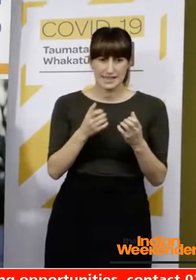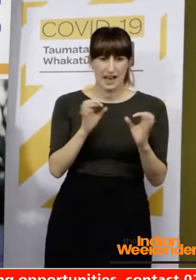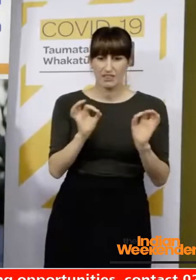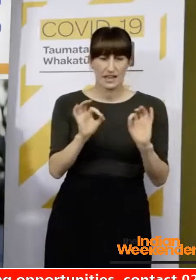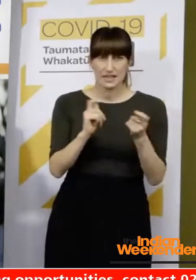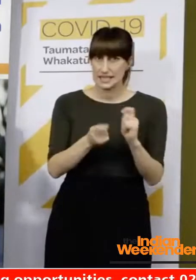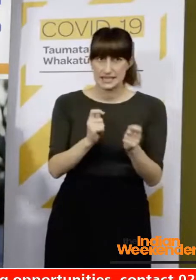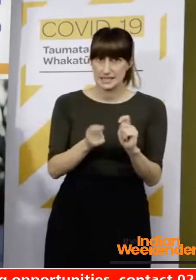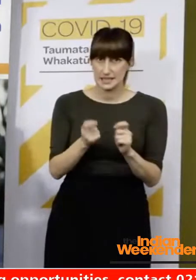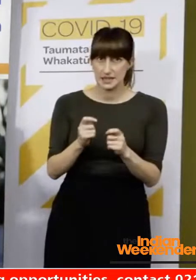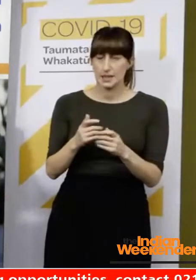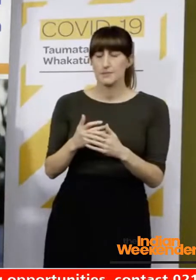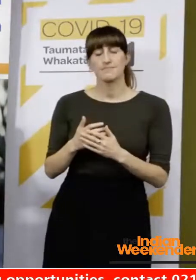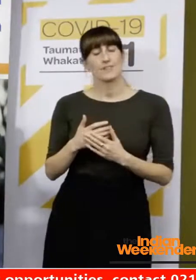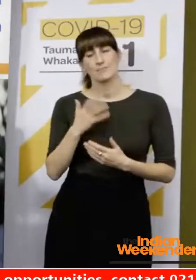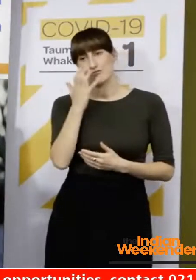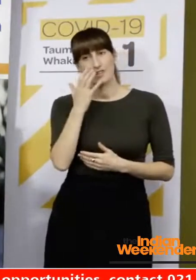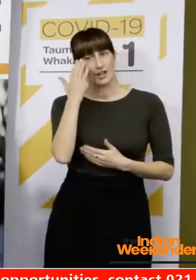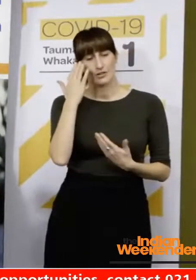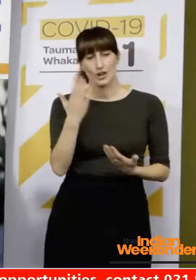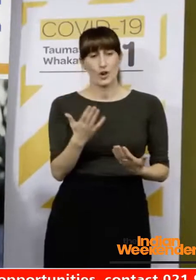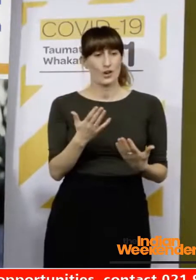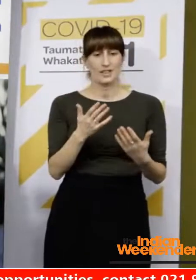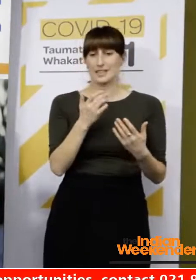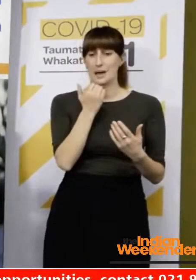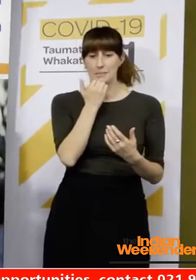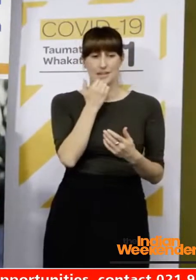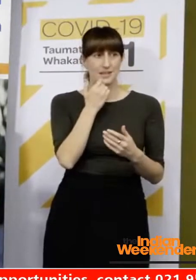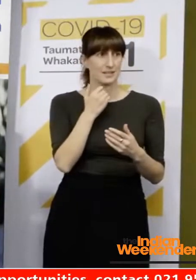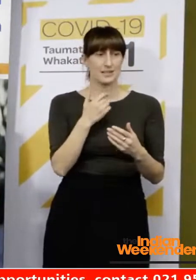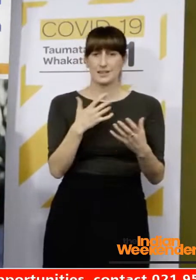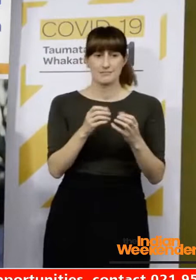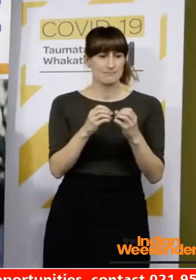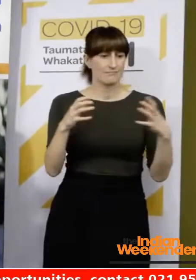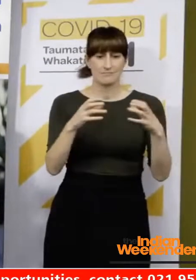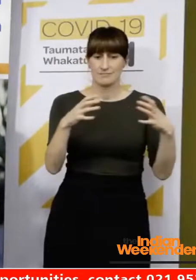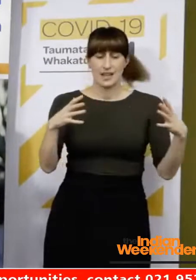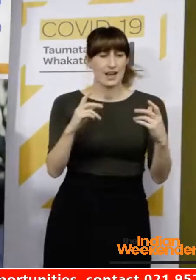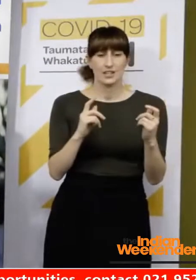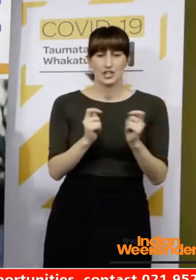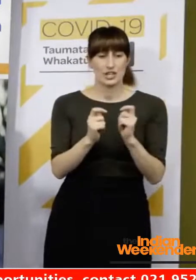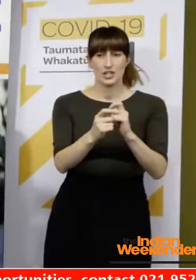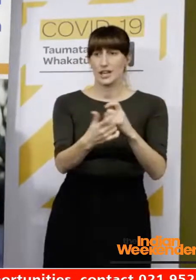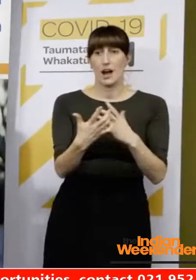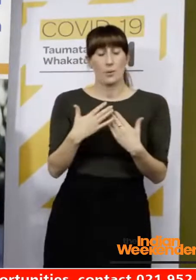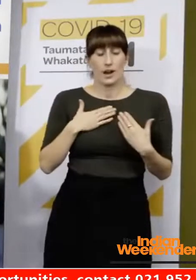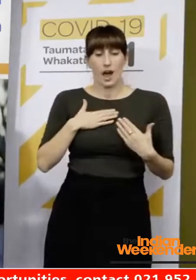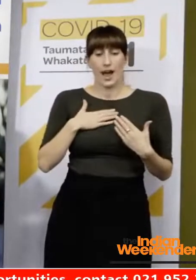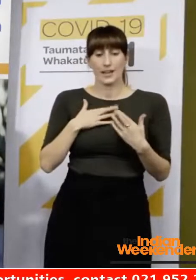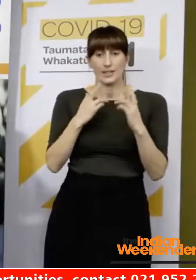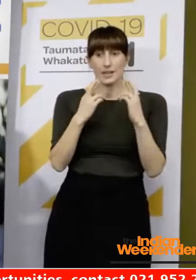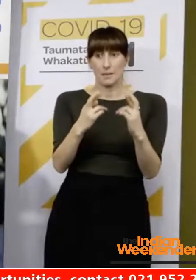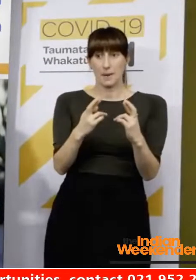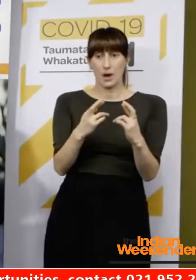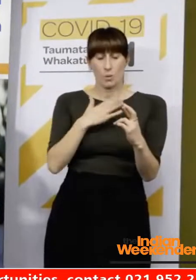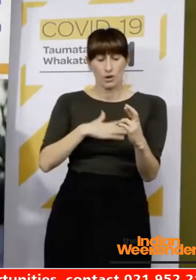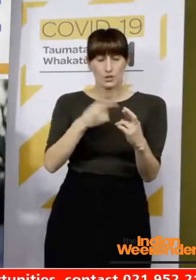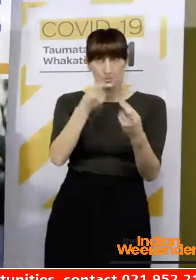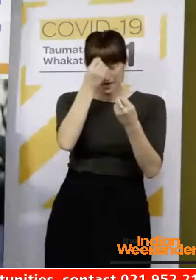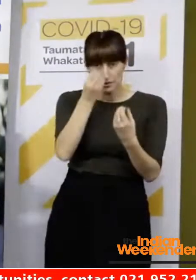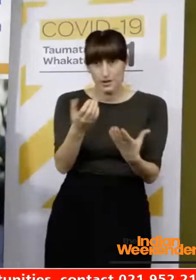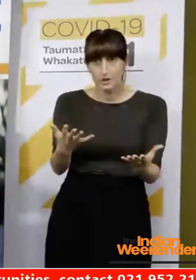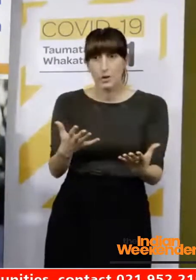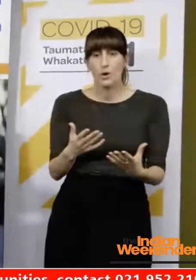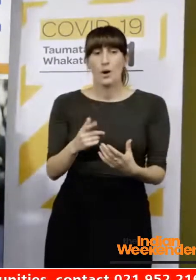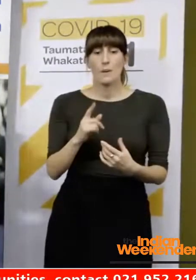my teams are family working home. all the time. But and the numbers here are at the changing all hotel, the time, it is but very strict. We're I not would allowed like to have leave that number, for and any it was sort of asked of reason me, but it's at about all, being and able to everything's match just